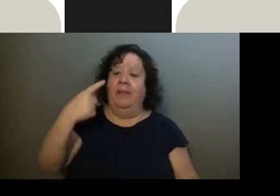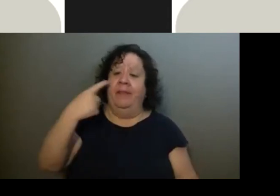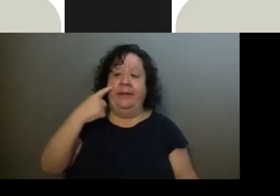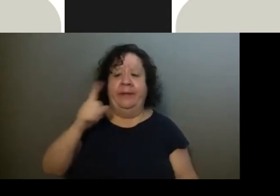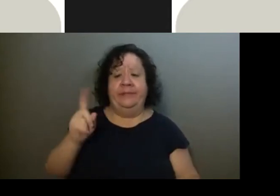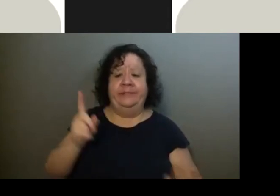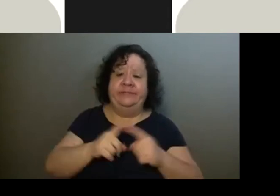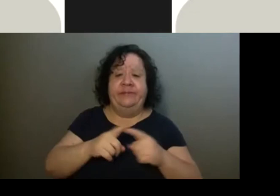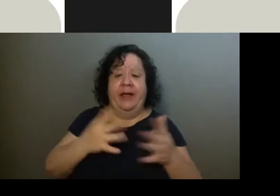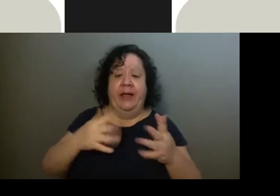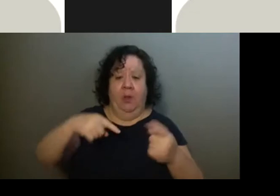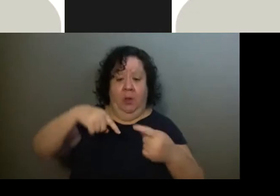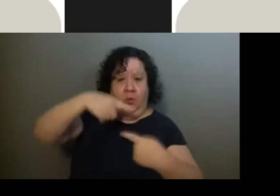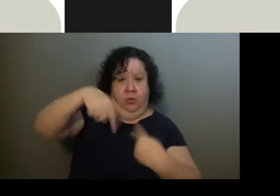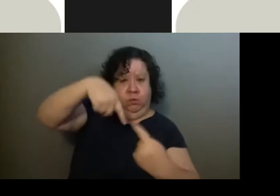most recently.